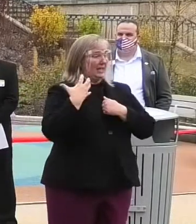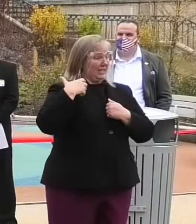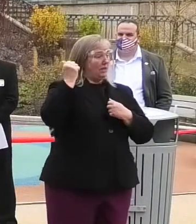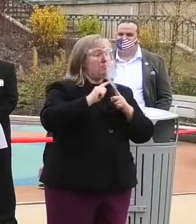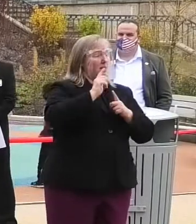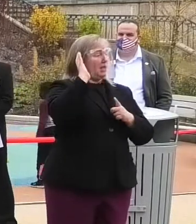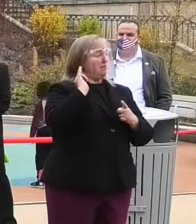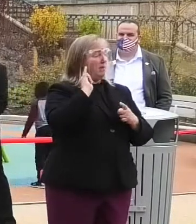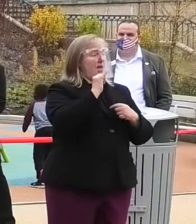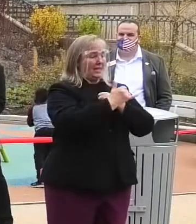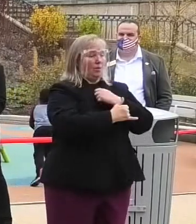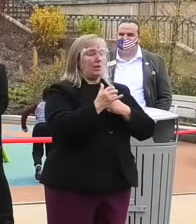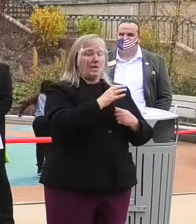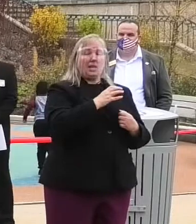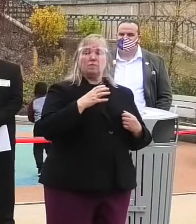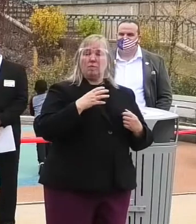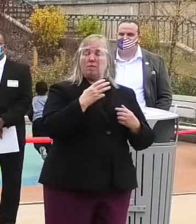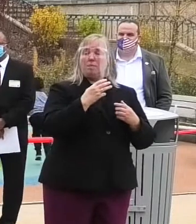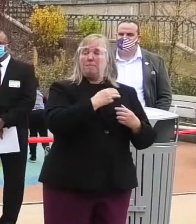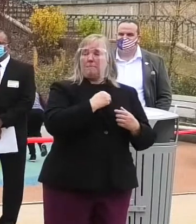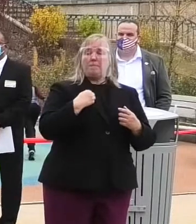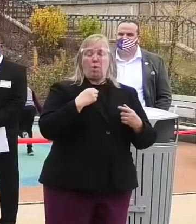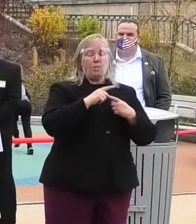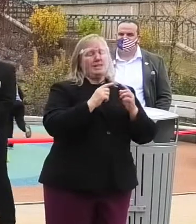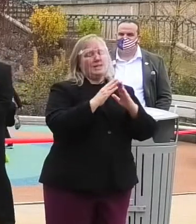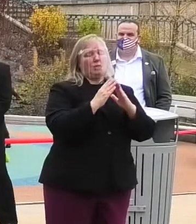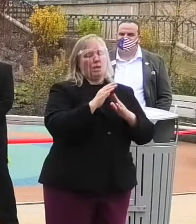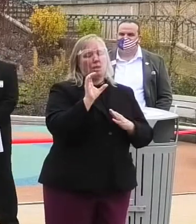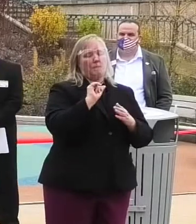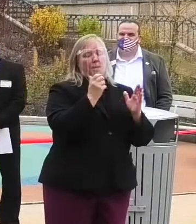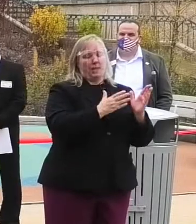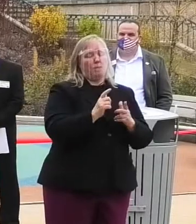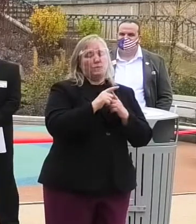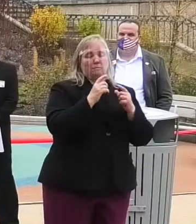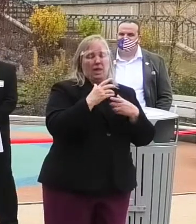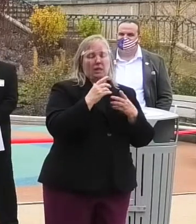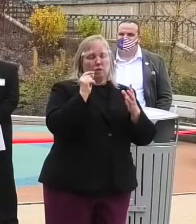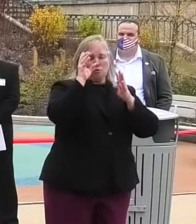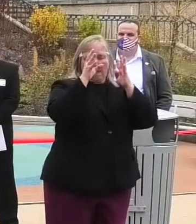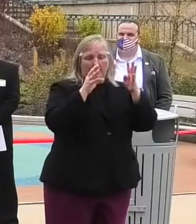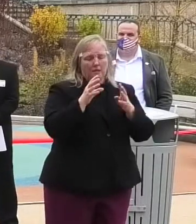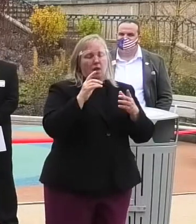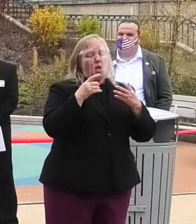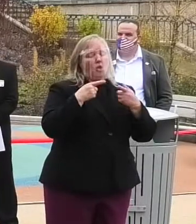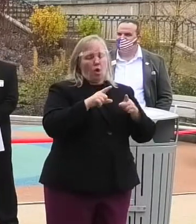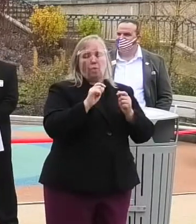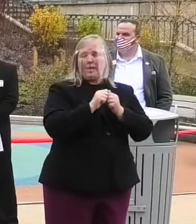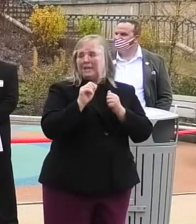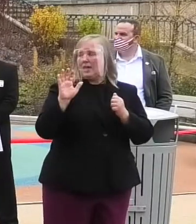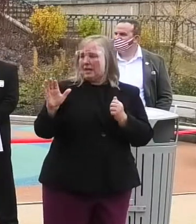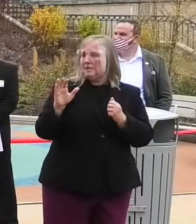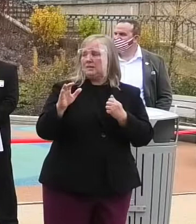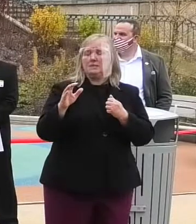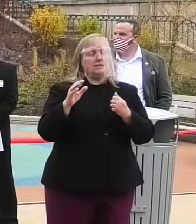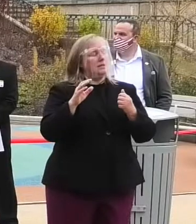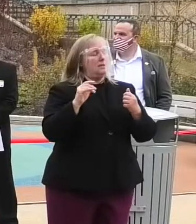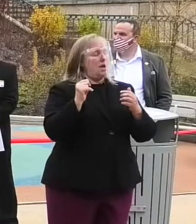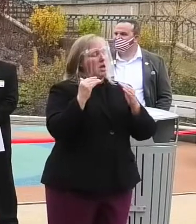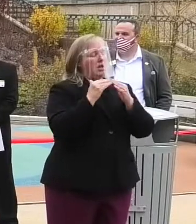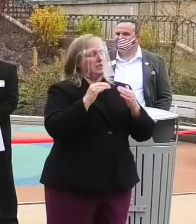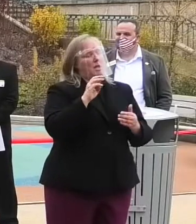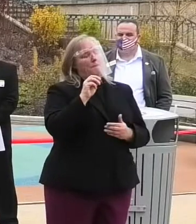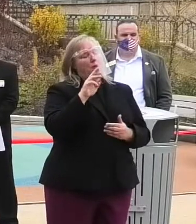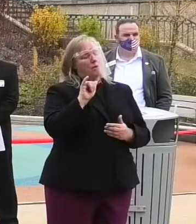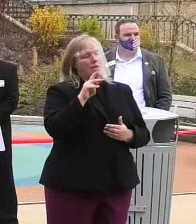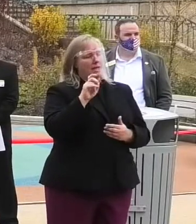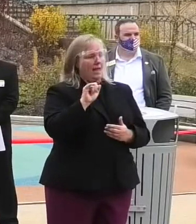then County Council Member, when the Downtown Columbia Plan was being crafted, along with his colleagues like Council Member Mary Kay Sigety, who is here as well, who represented